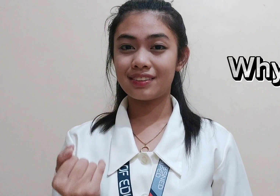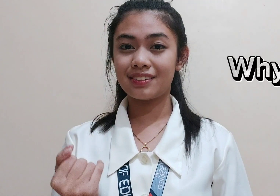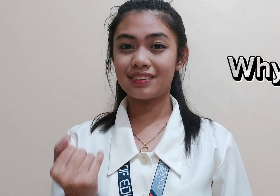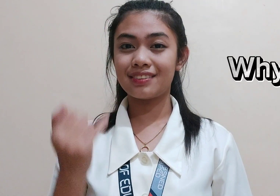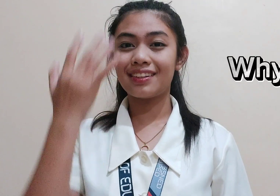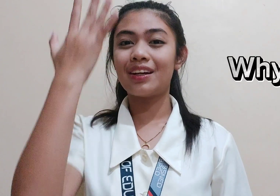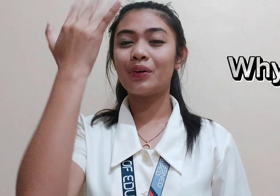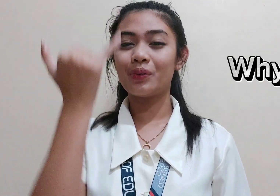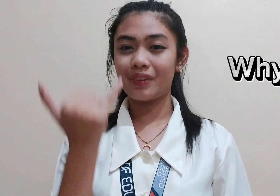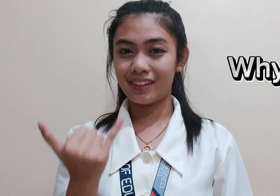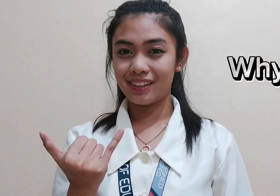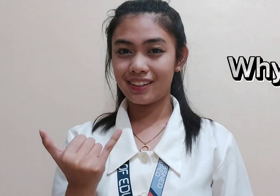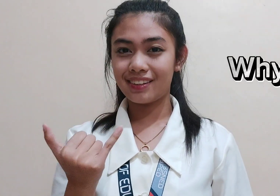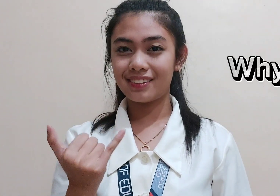Why, why?